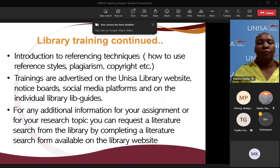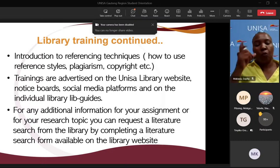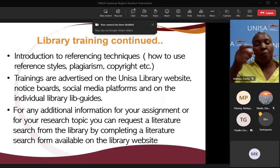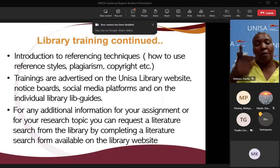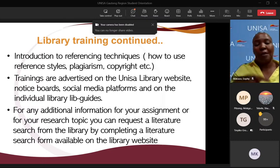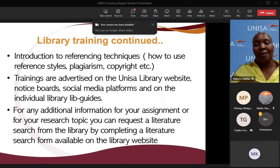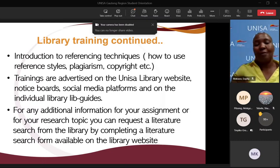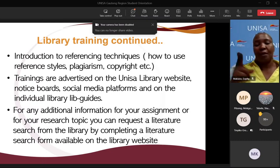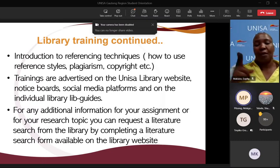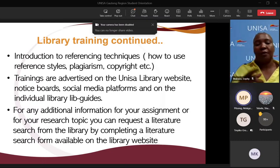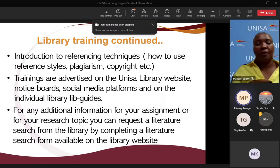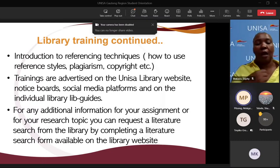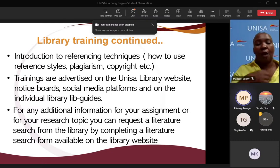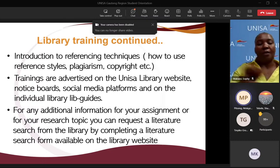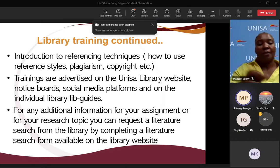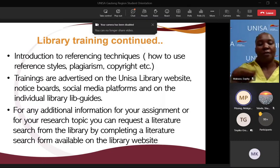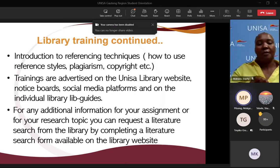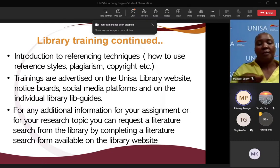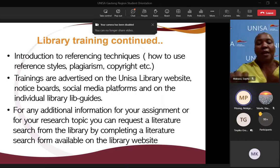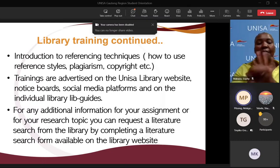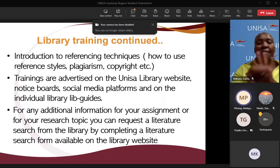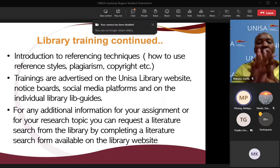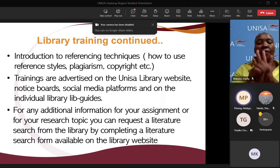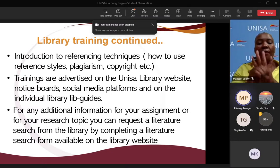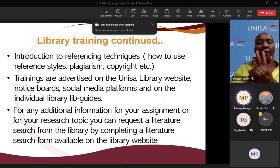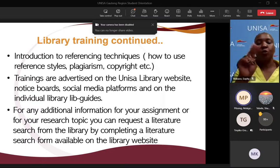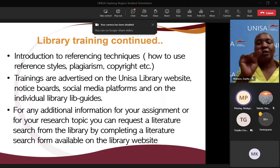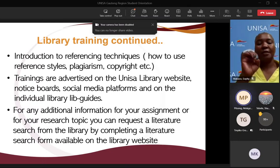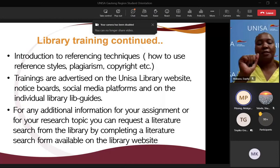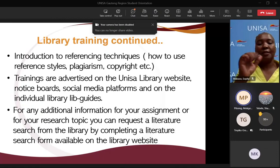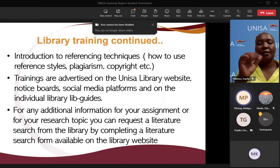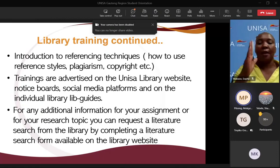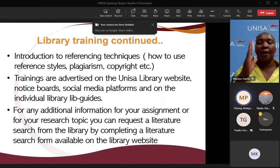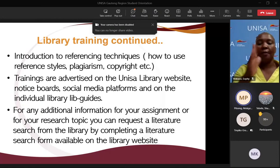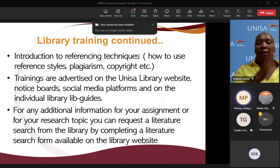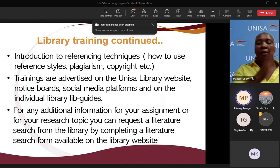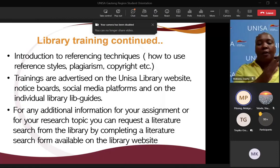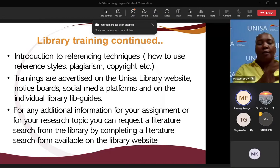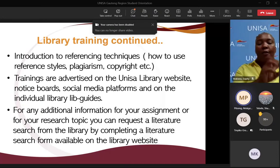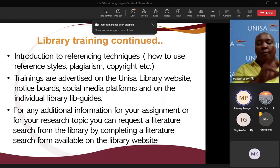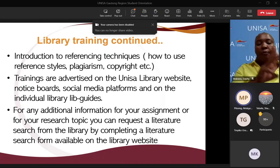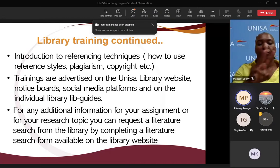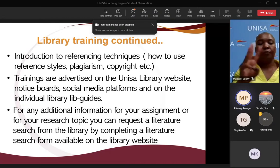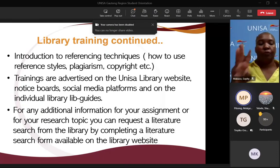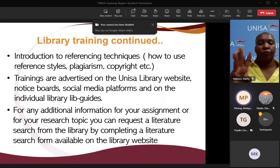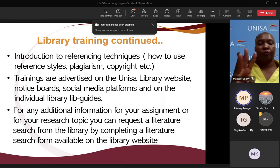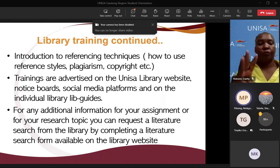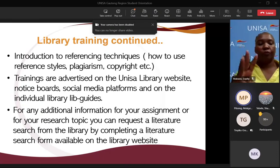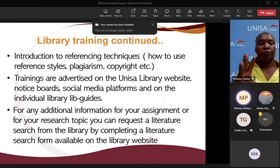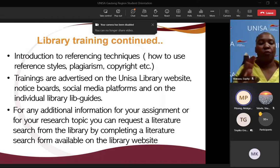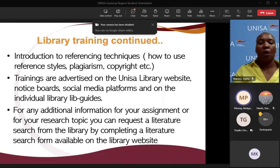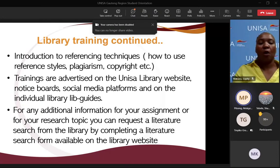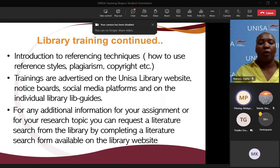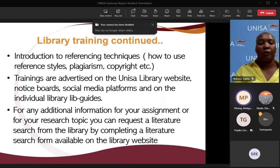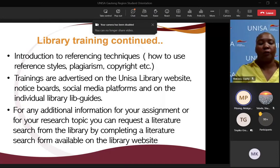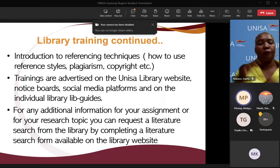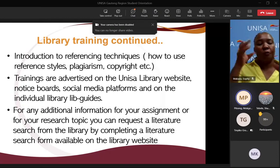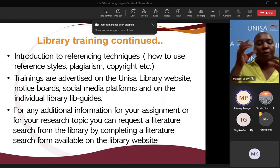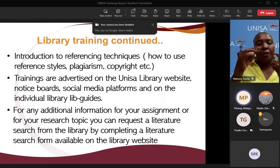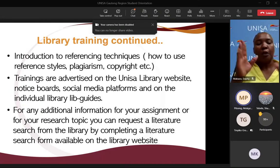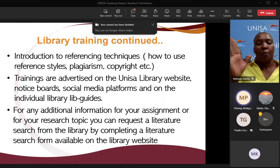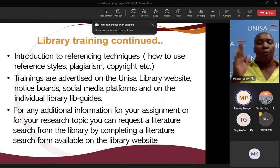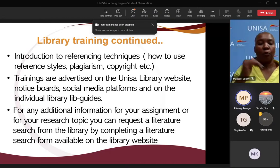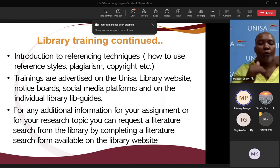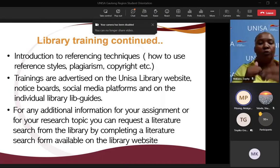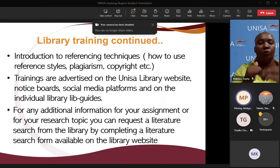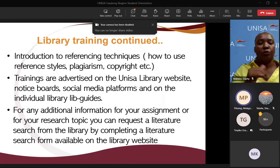our trainings are advertised on the unisa library website our notice boards on various social media